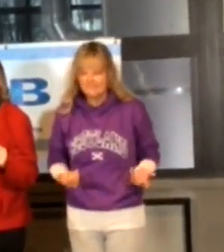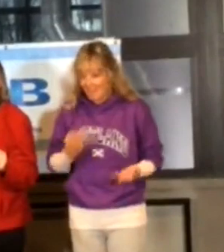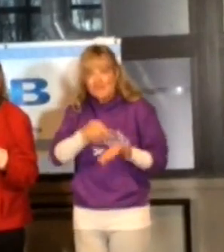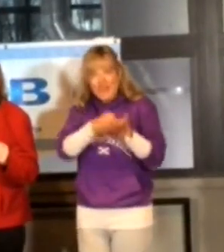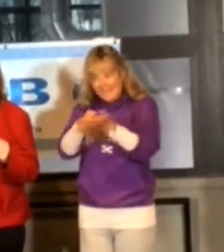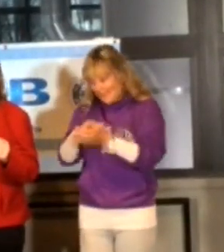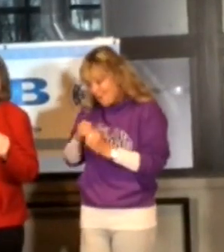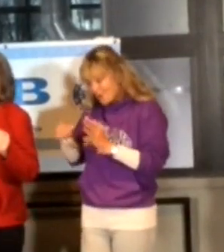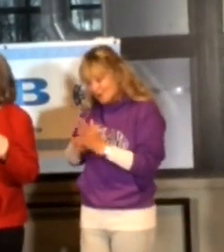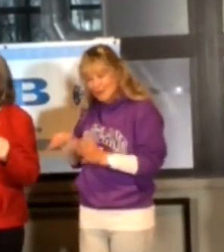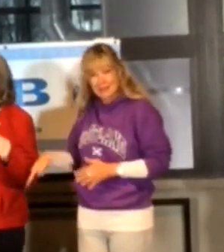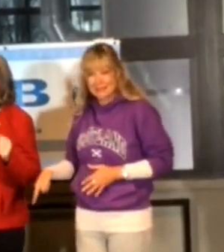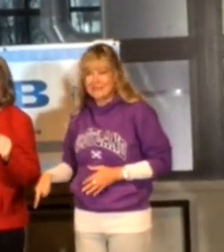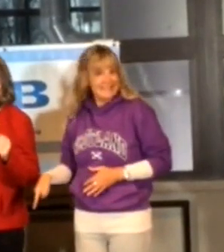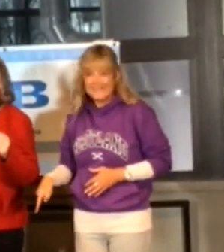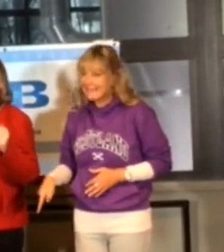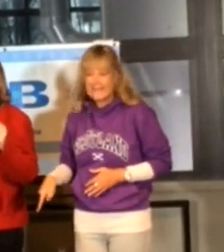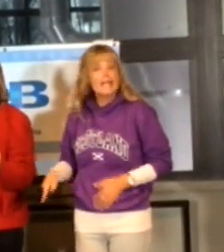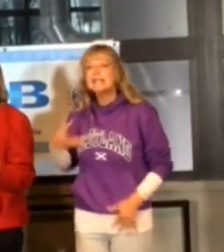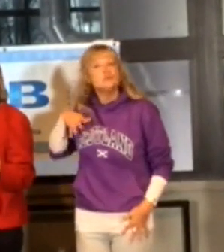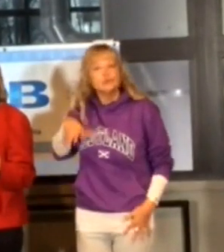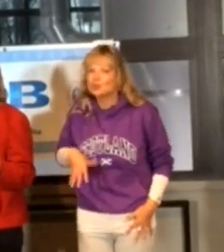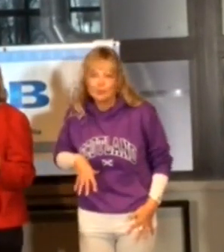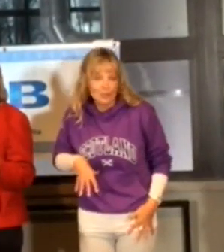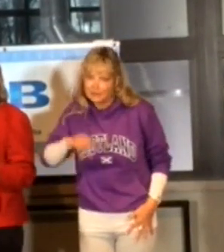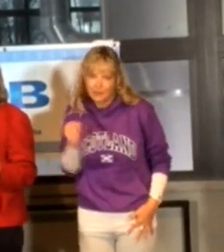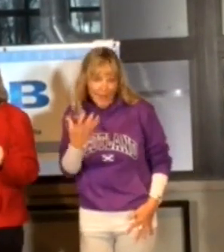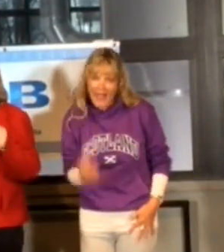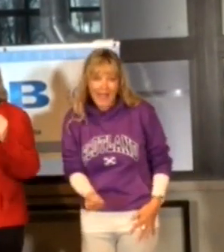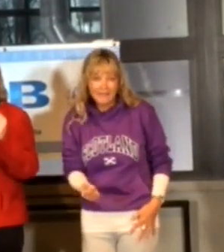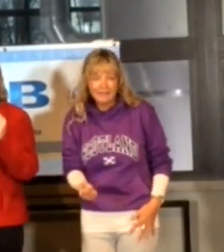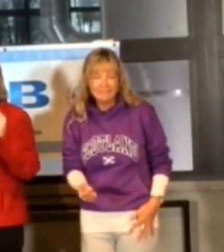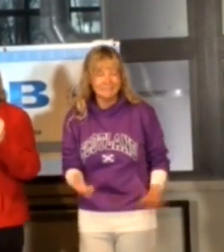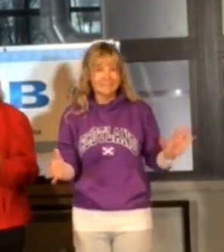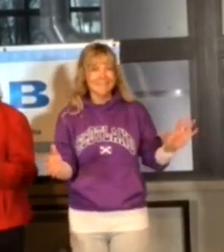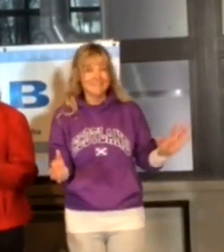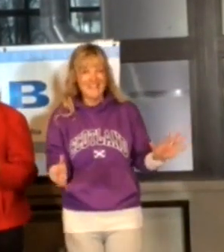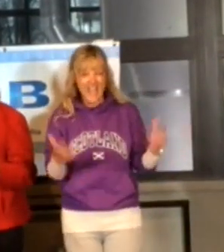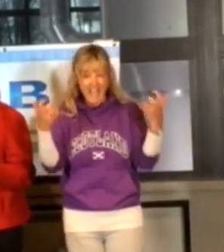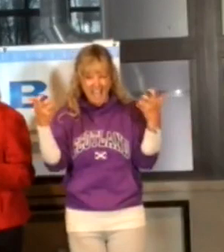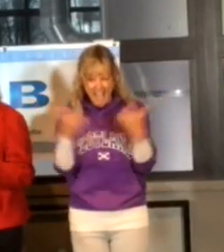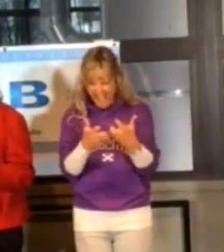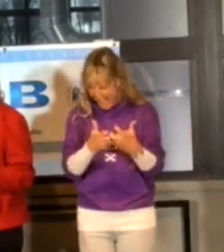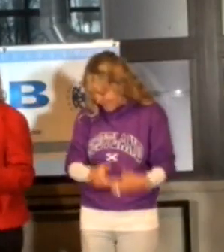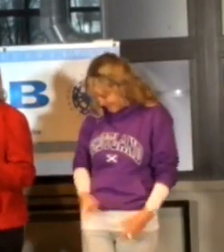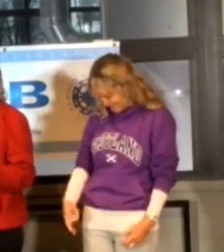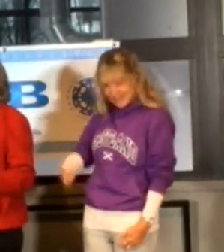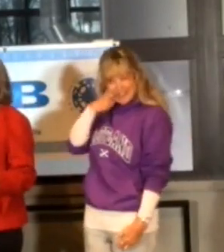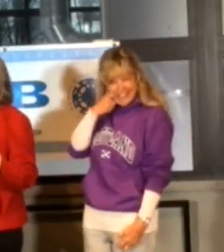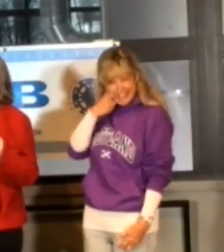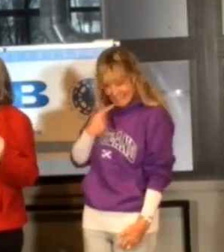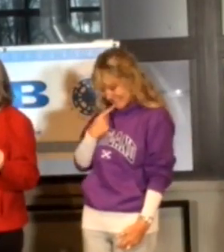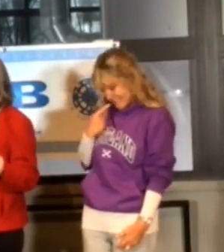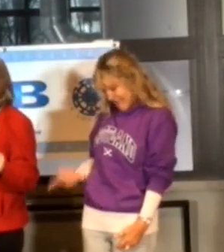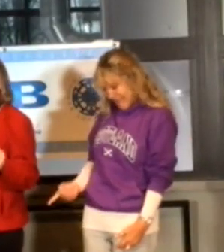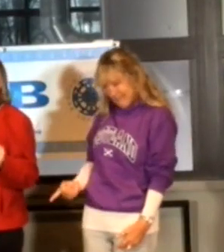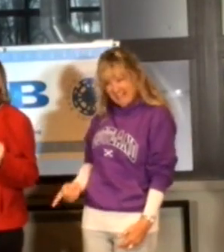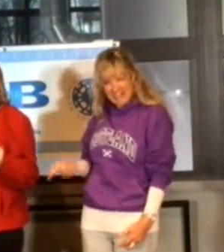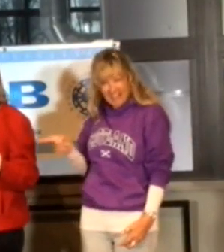Johnson would seek to deny you. How dare he? How dare he, that